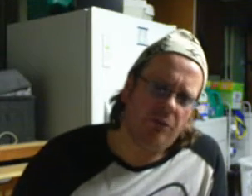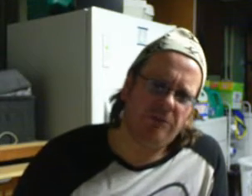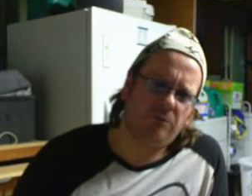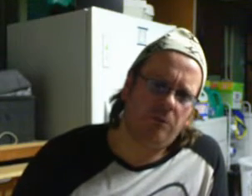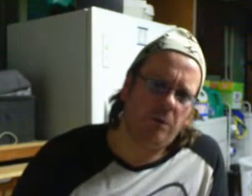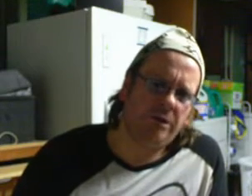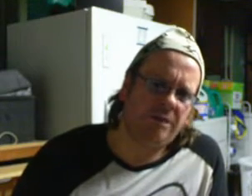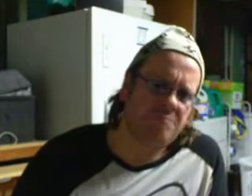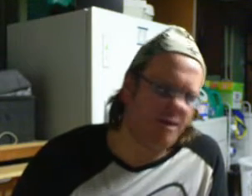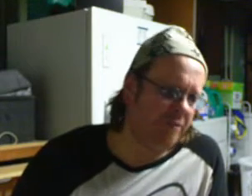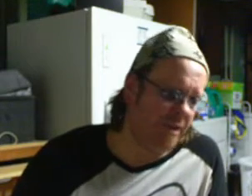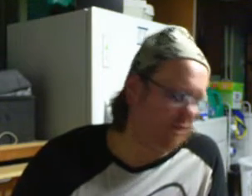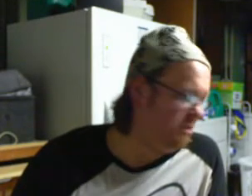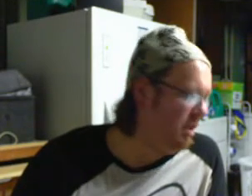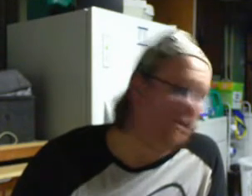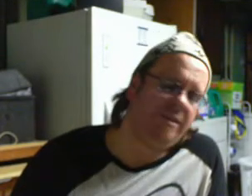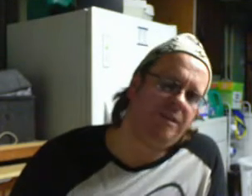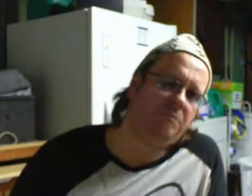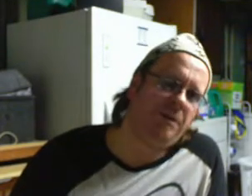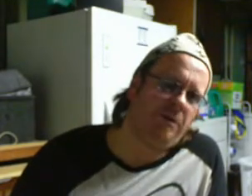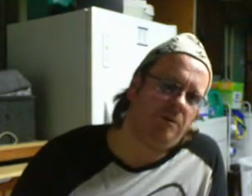are going to get better, and it's not getting better.